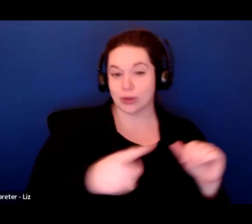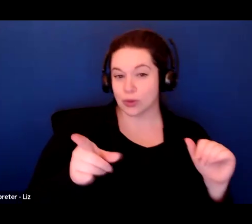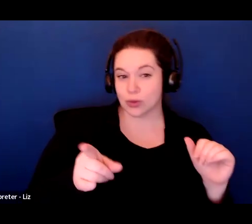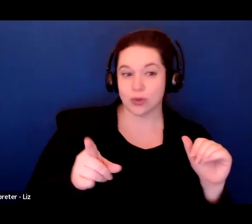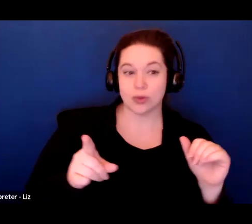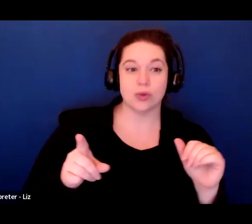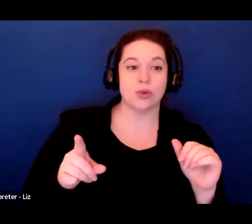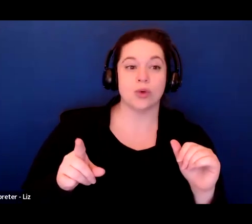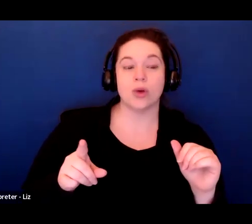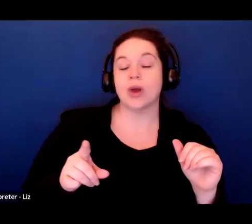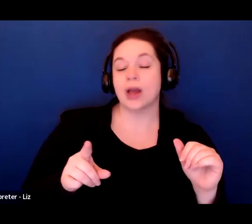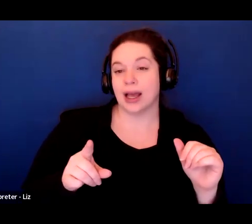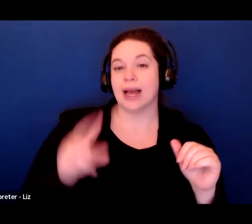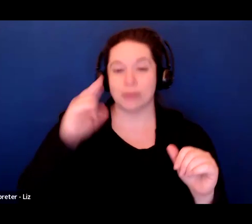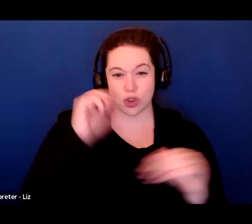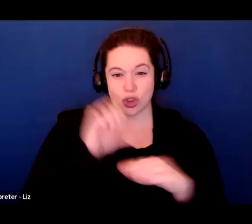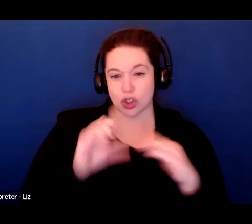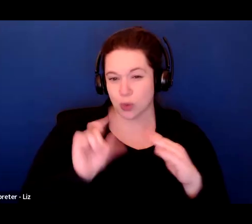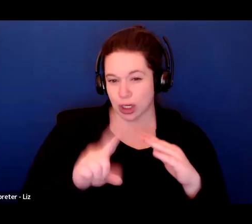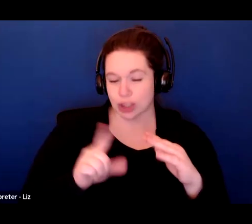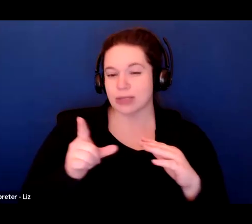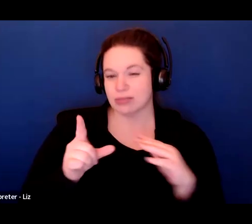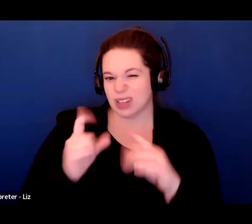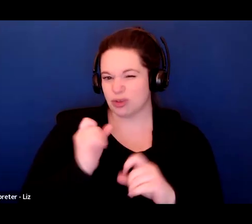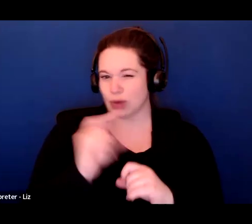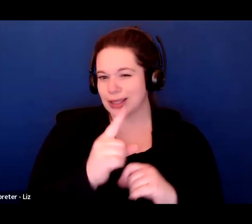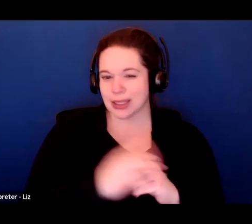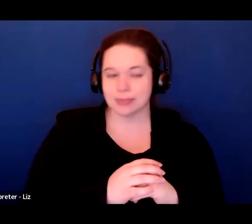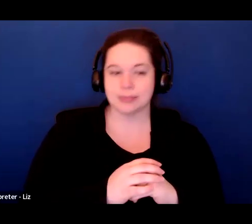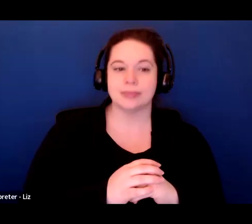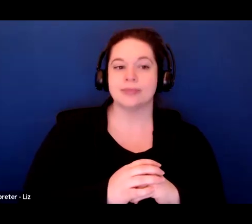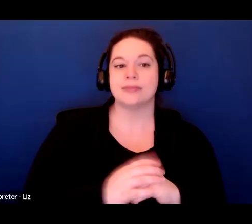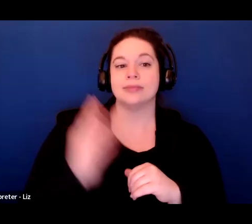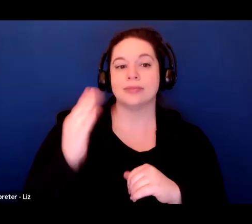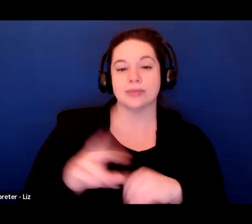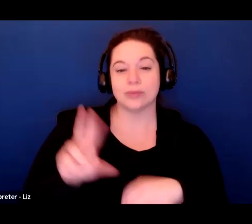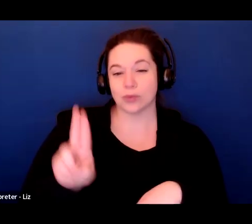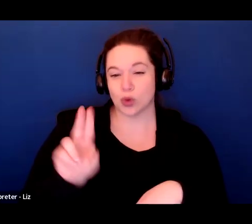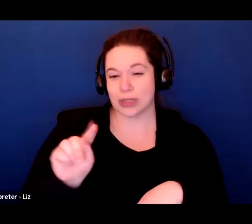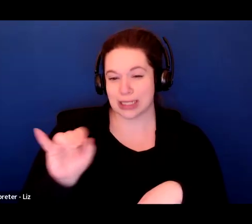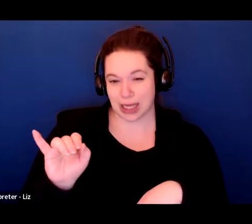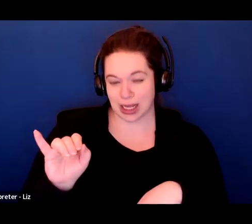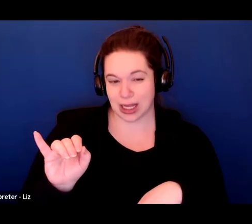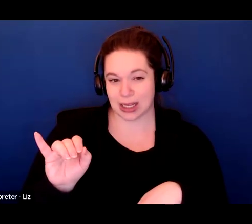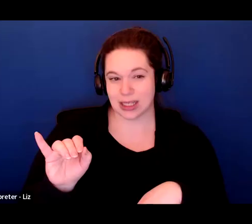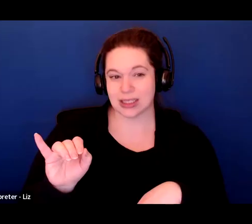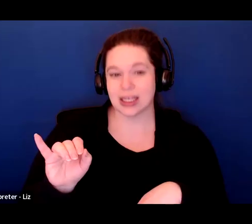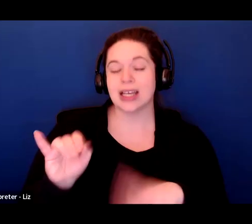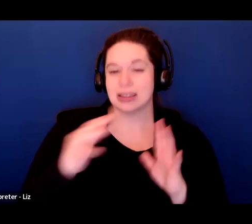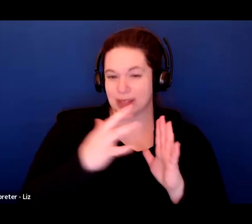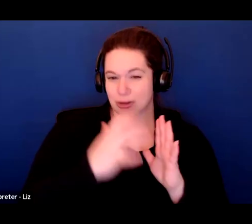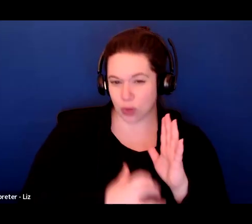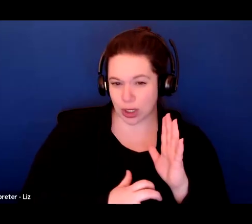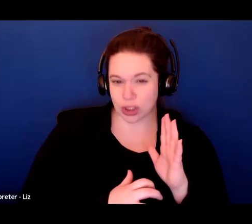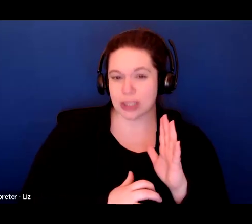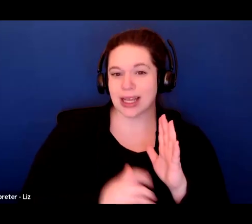them about that. And the next question is about UTIs, and I have some questions that were written in, so we're going to talk about this for